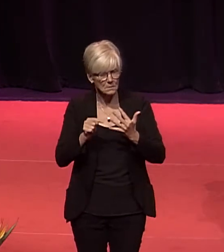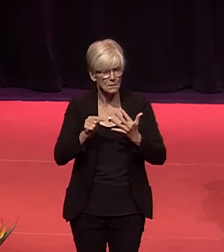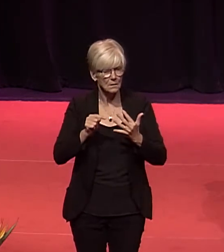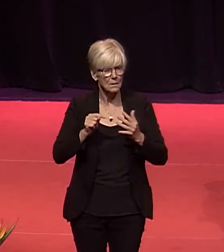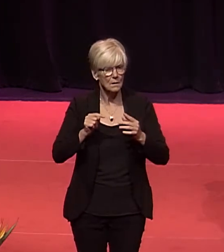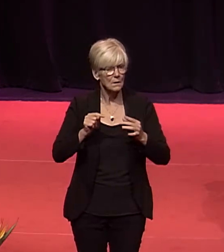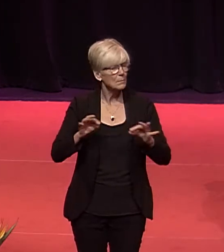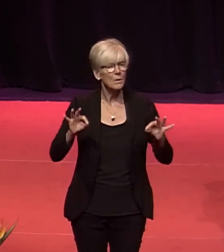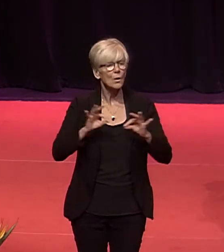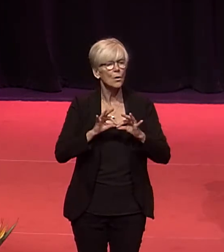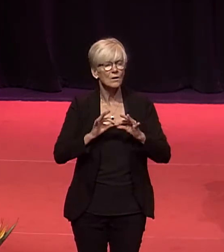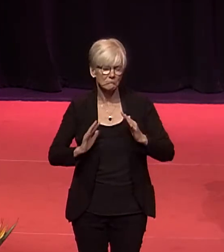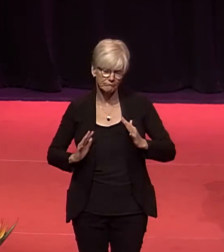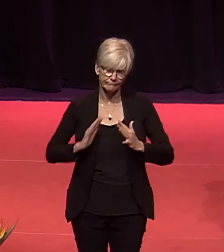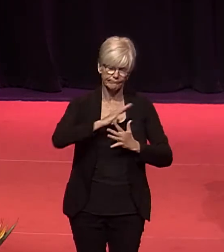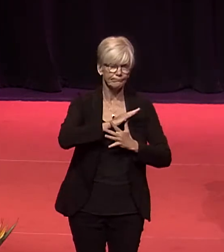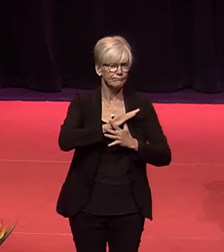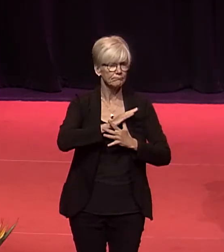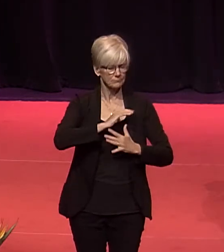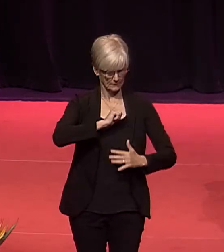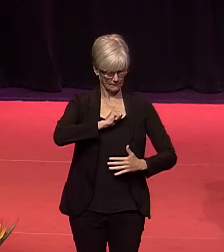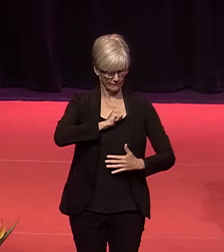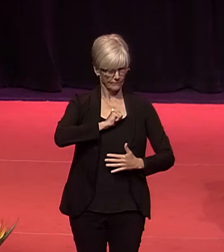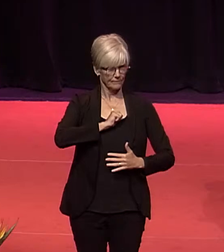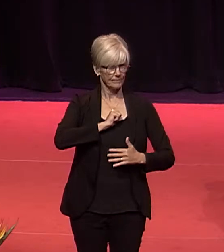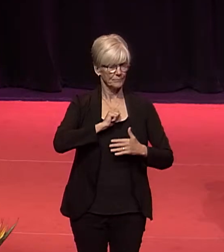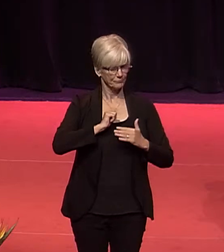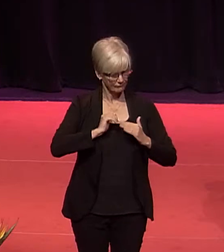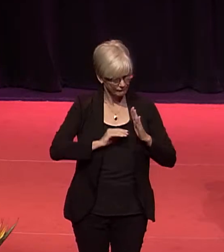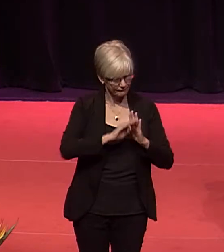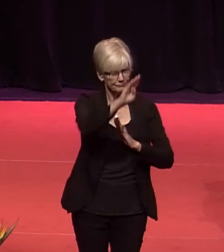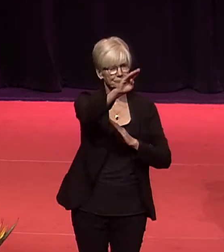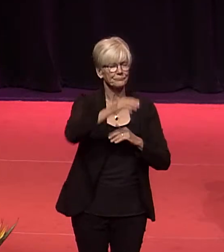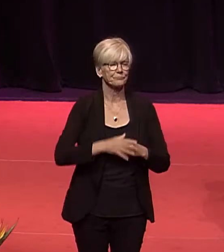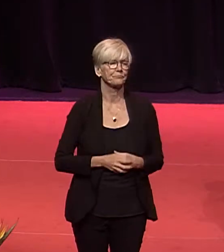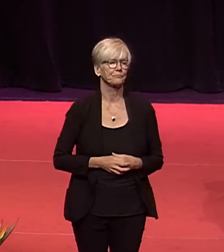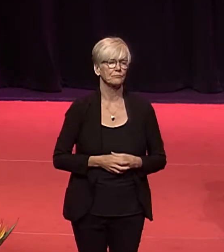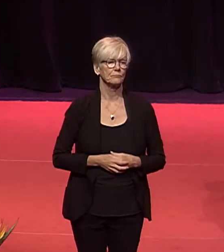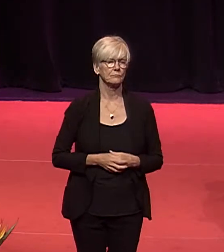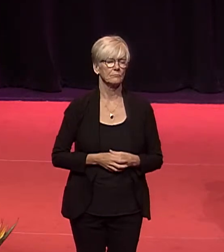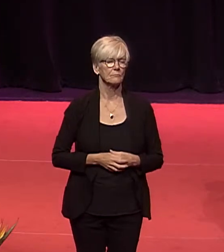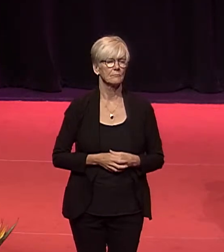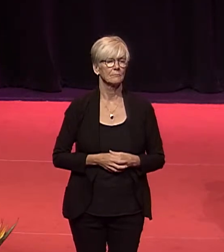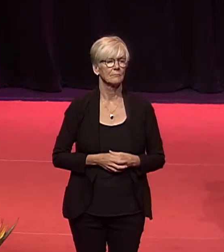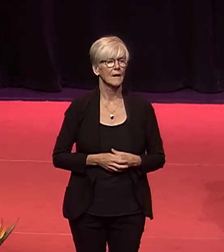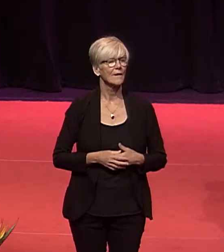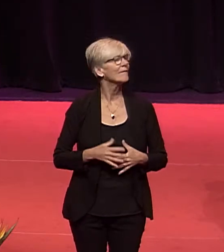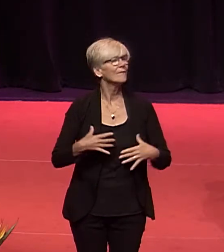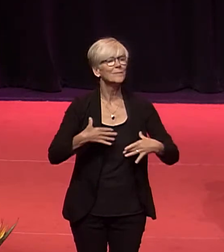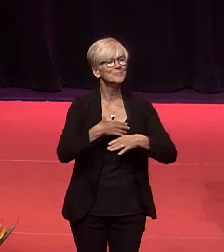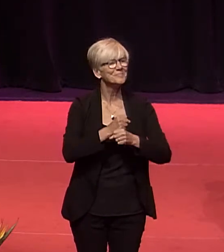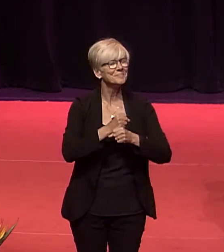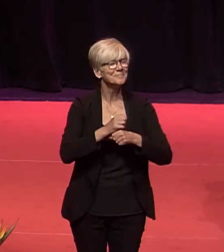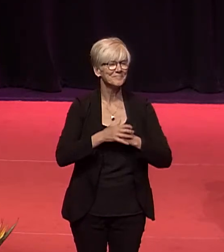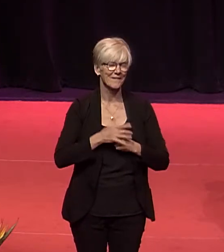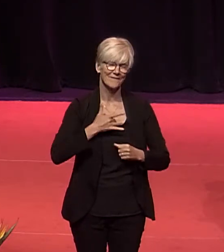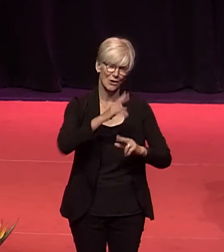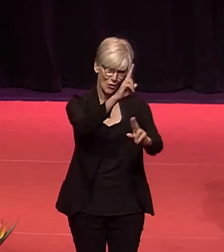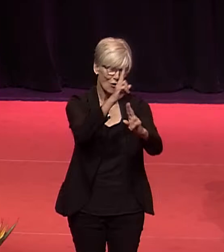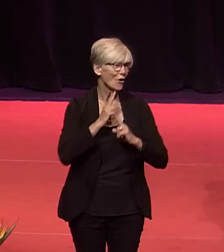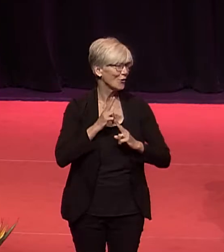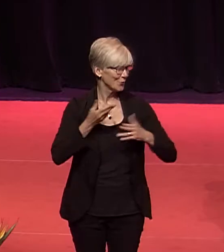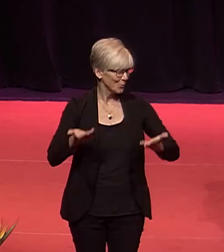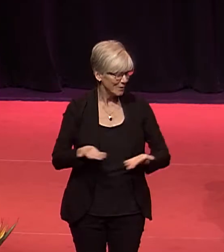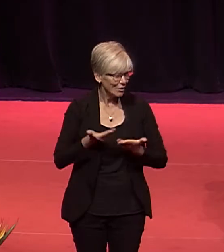to put your best foot forward. So let me conclude by saying this. I'm so honored to be here today.